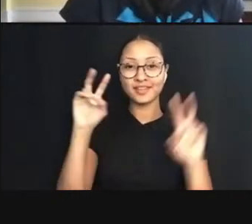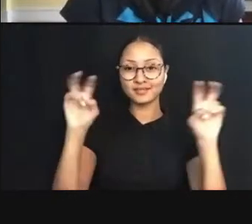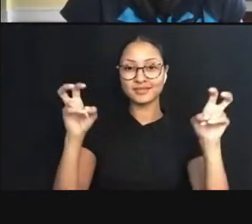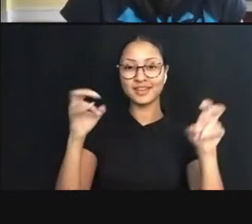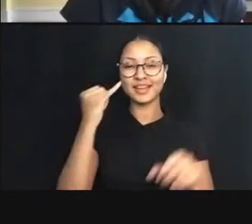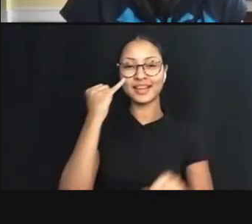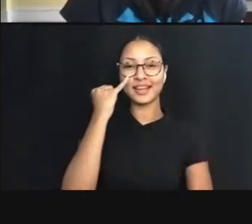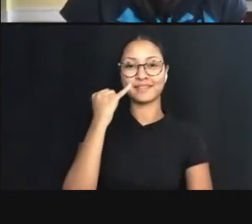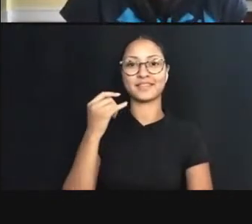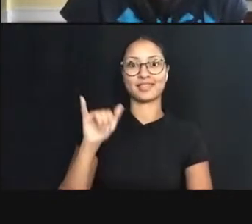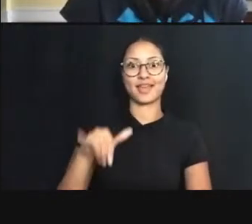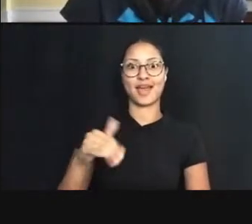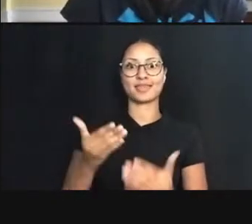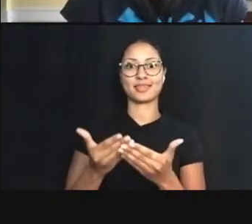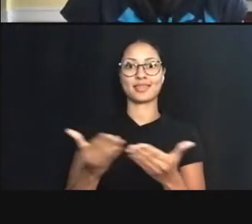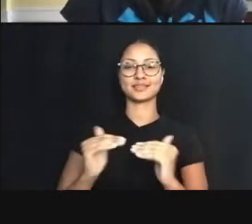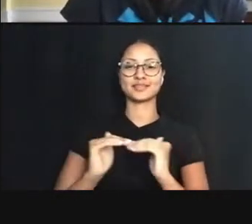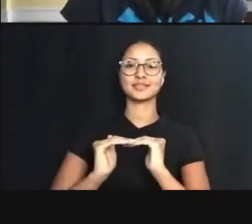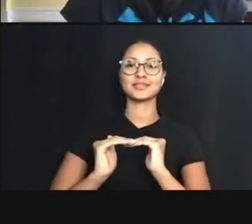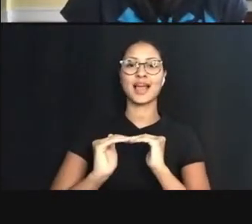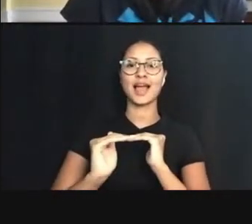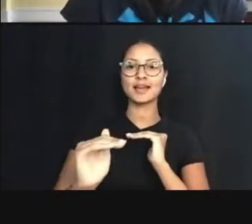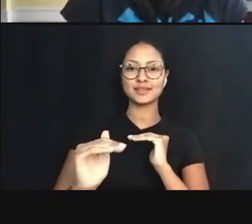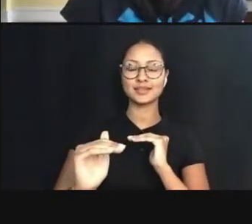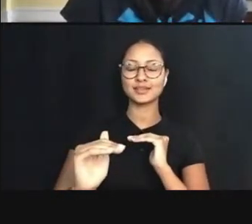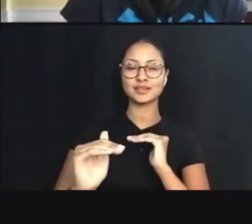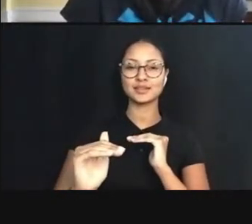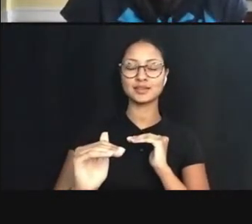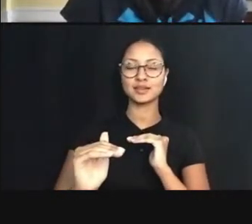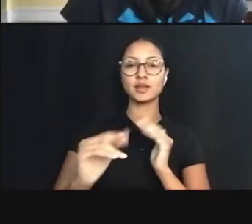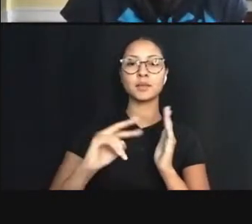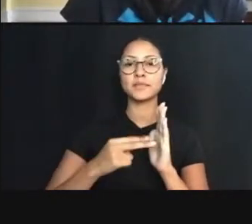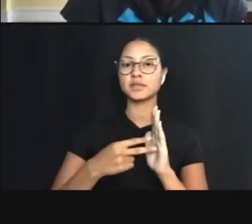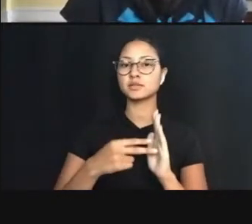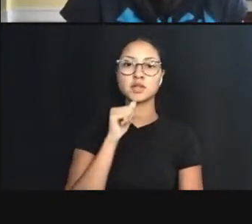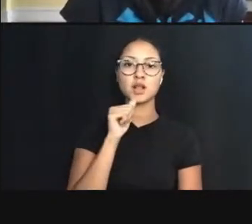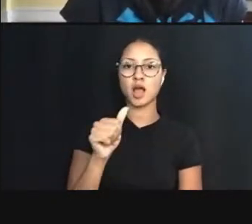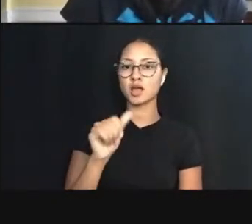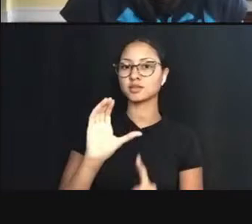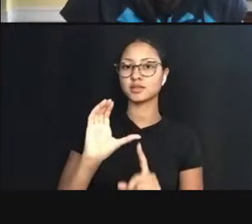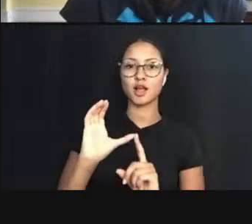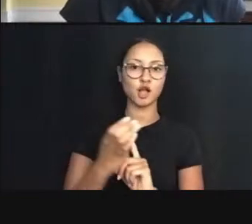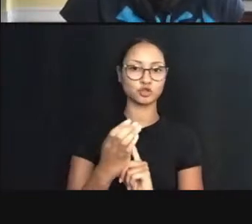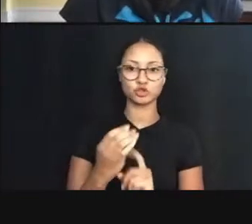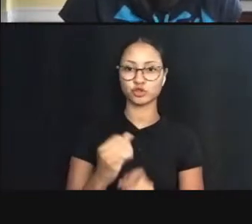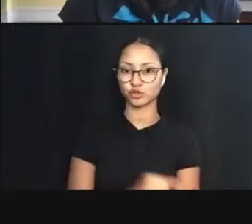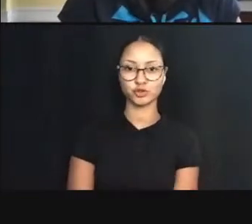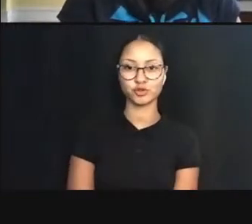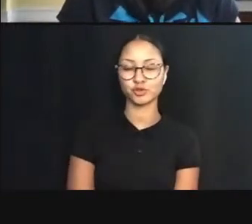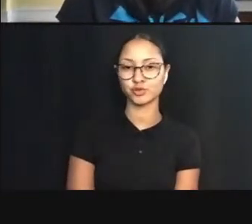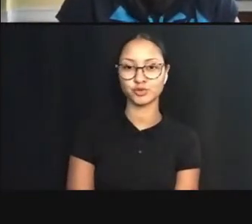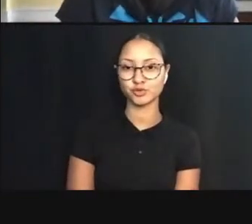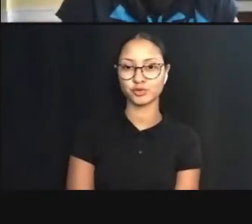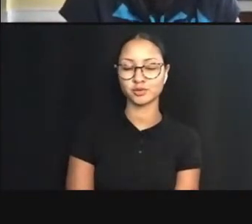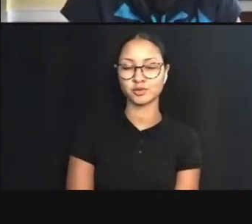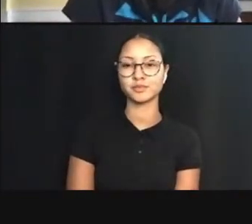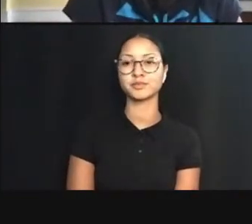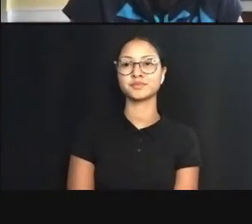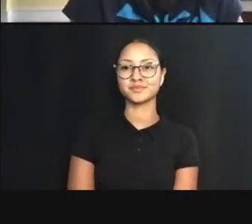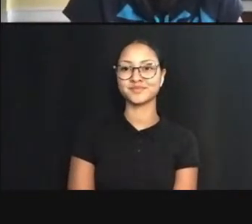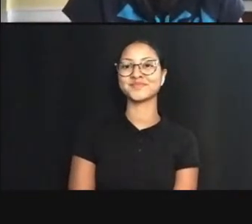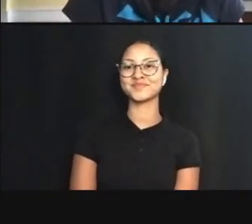Okay, so there's a compliment from Stephanie Battenblatt. Hey, Stephanie! Some folks joined late. Hey, Stephanie! Stephanie says,